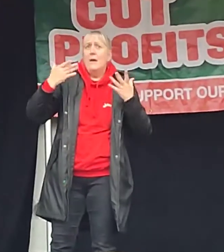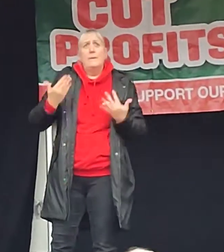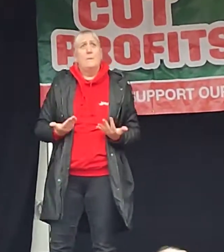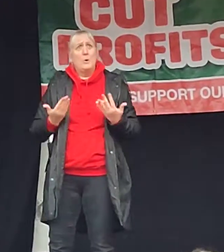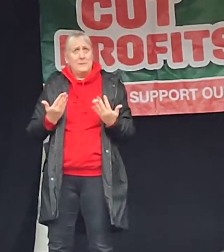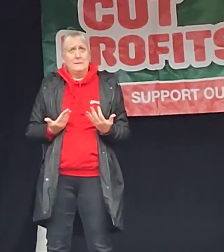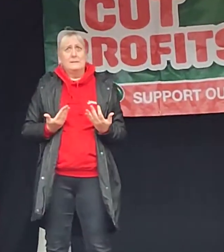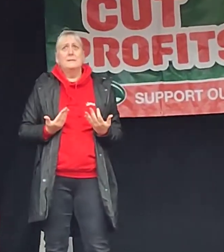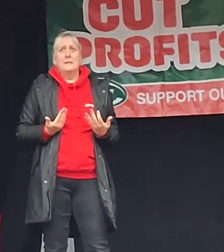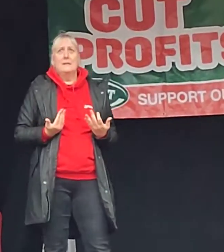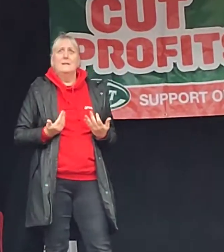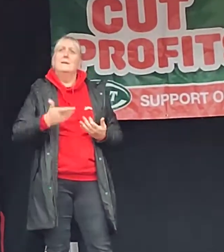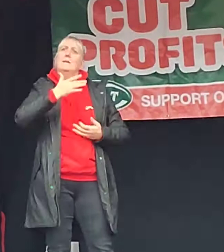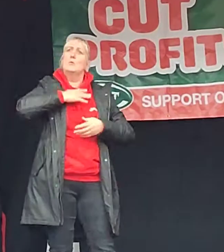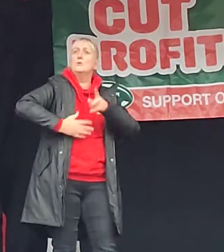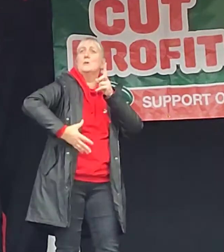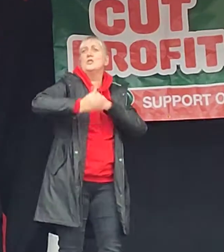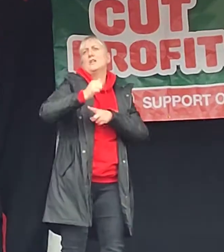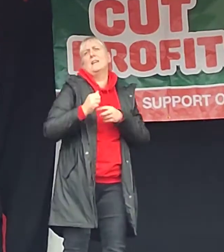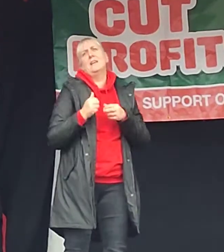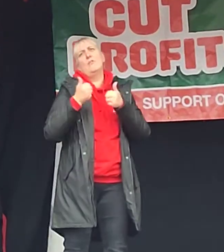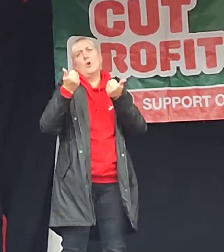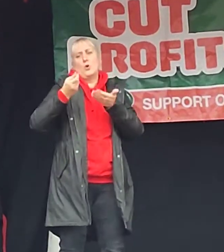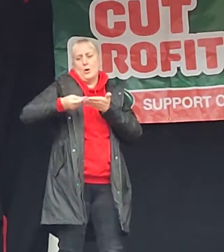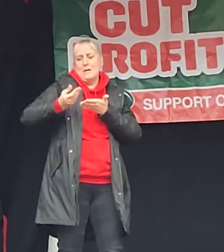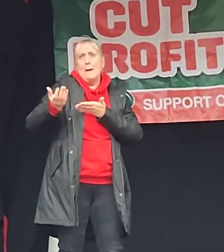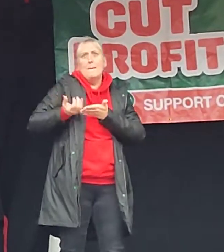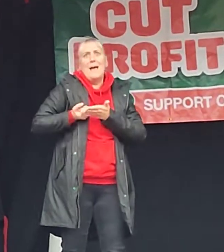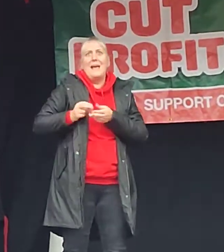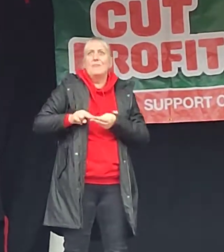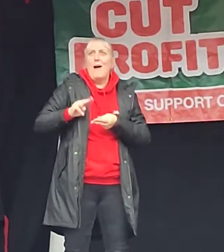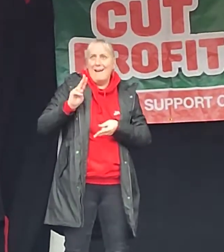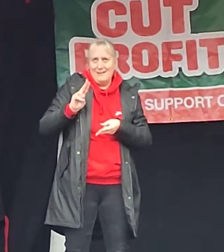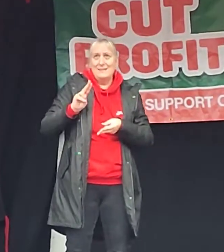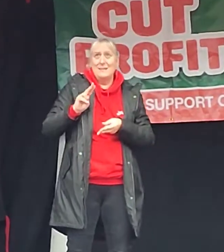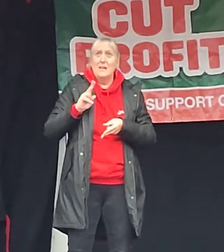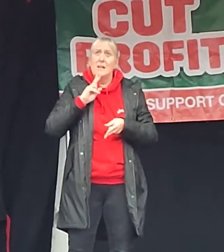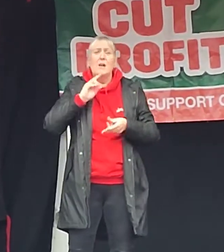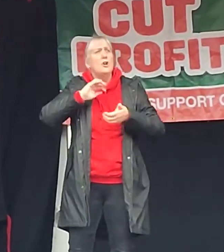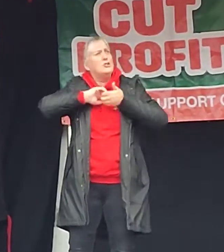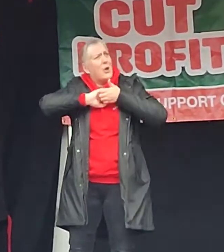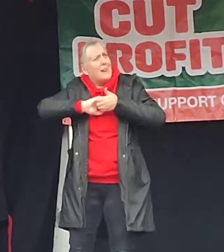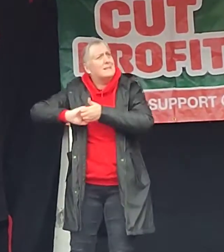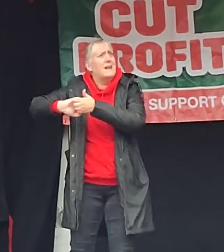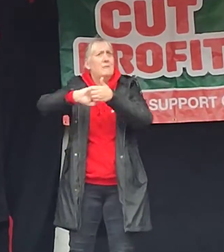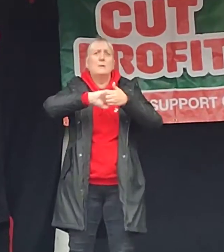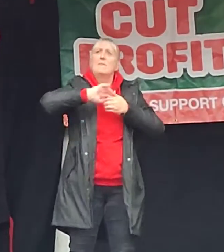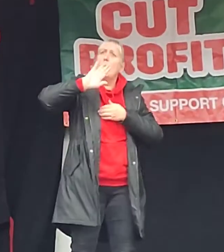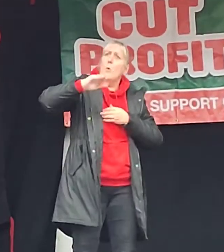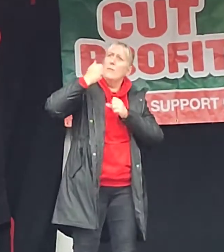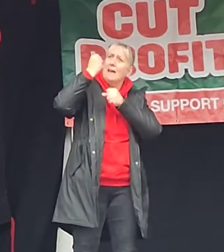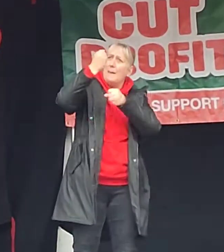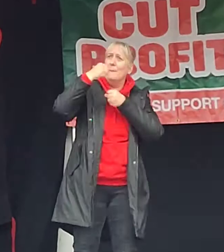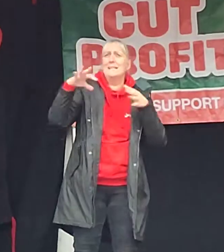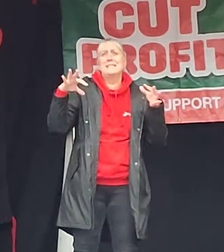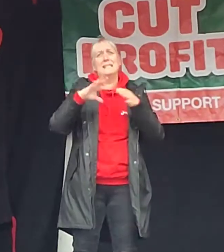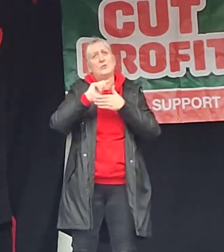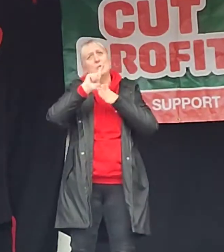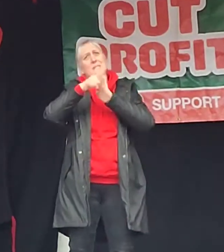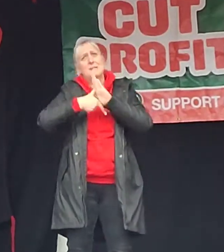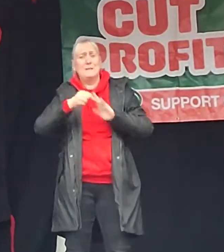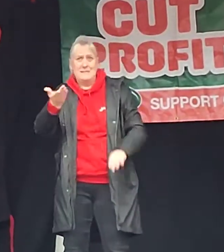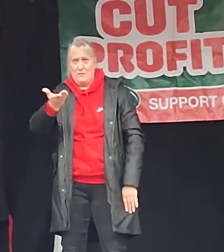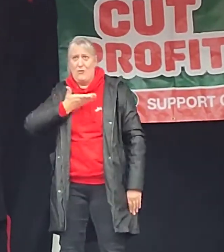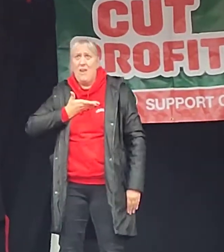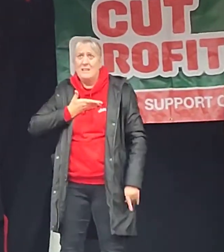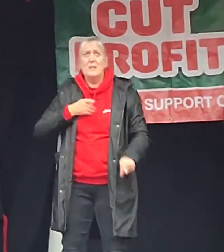trying to get a decent pay rise. Solidarity with all those campaigns of disability rights, trying to make